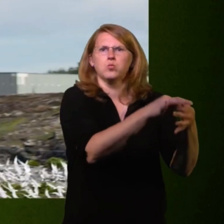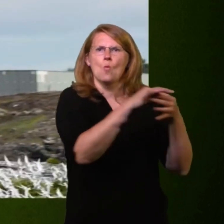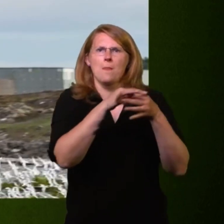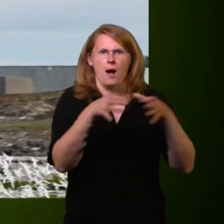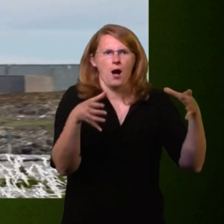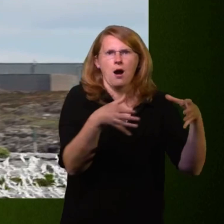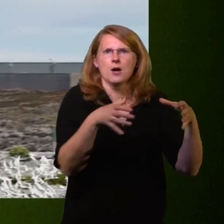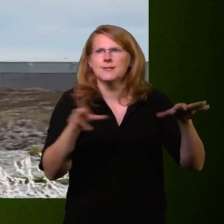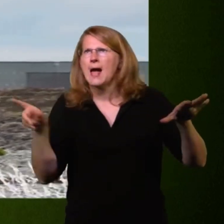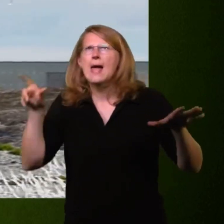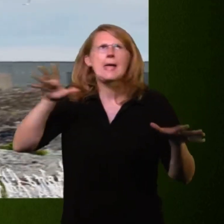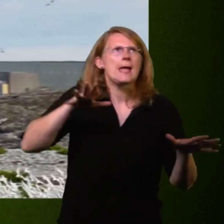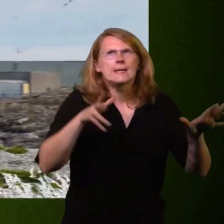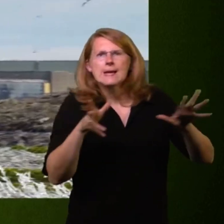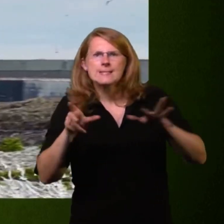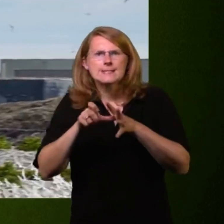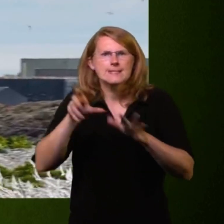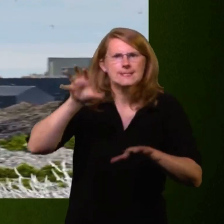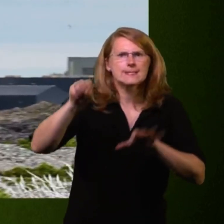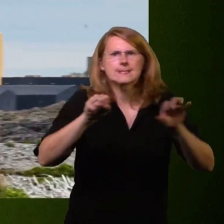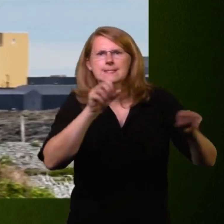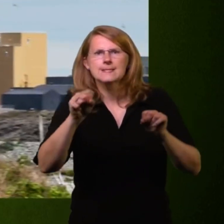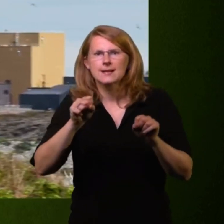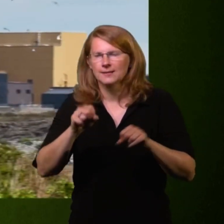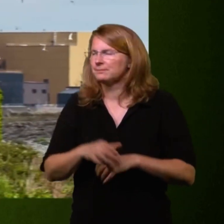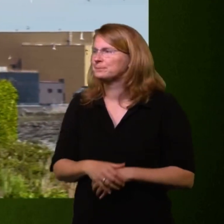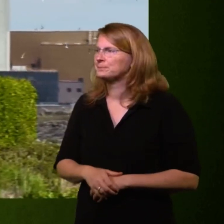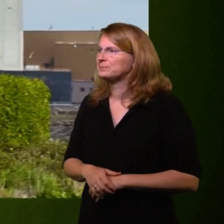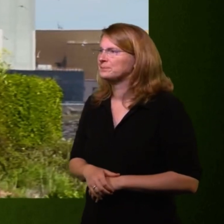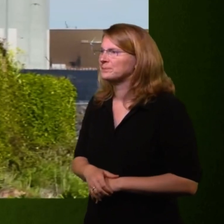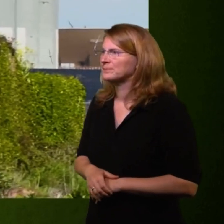together, and it retreats.